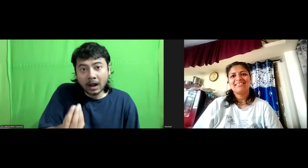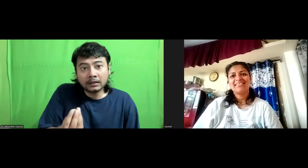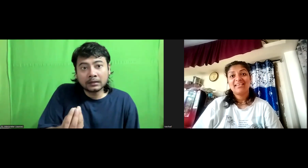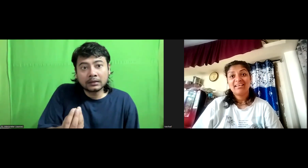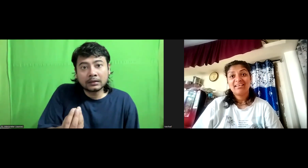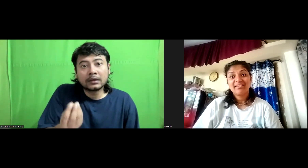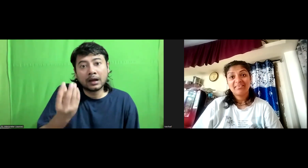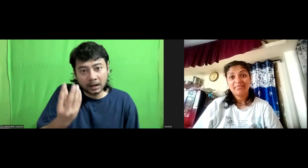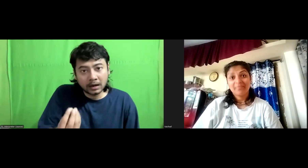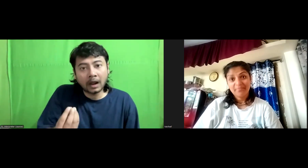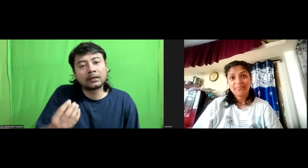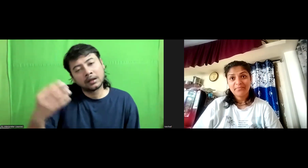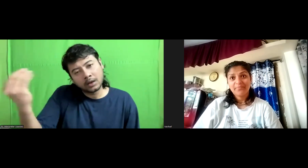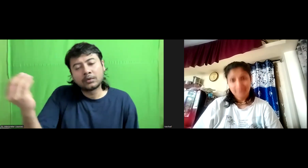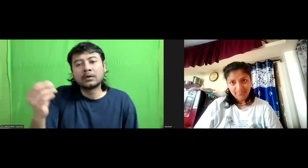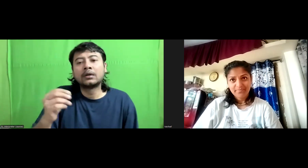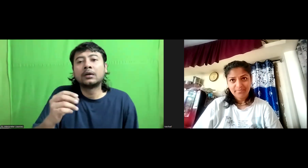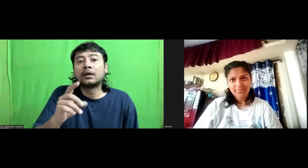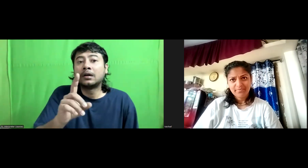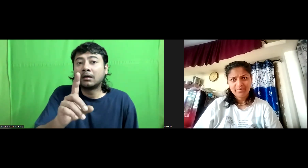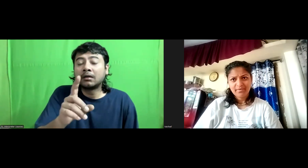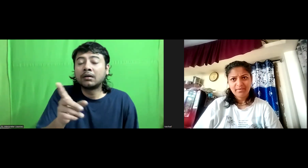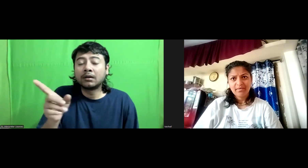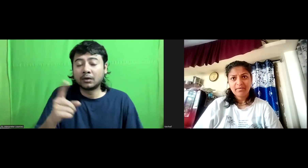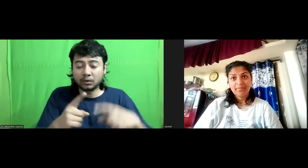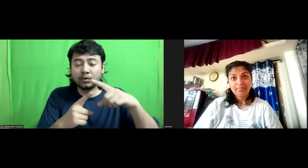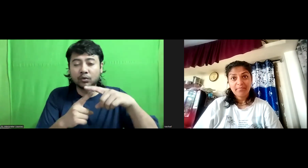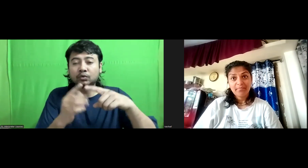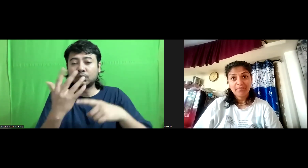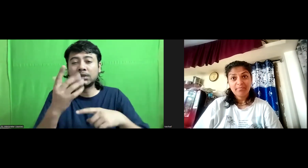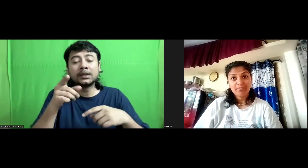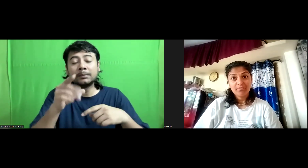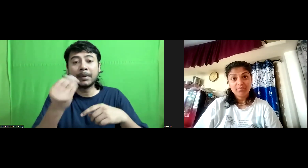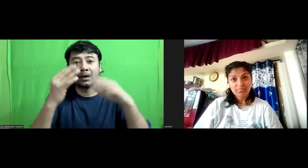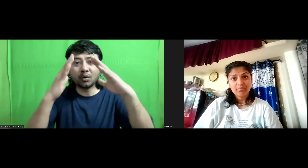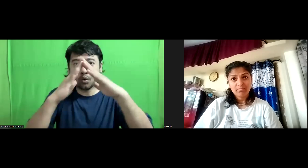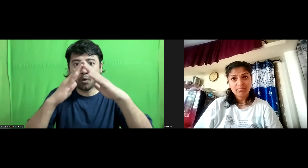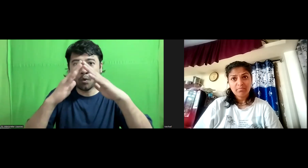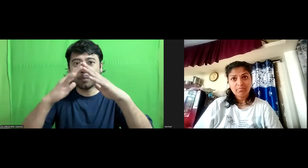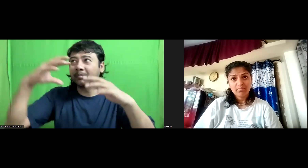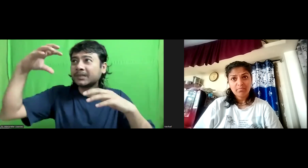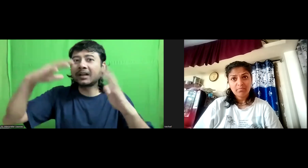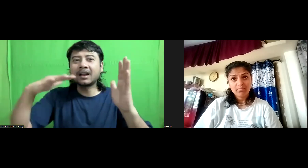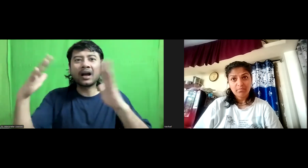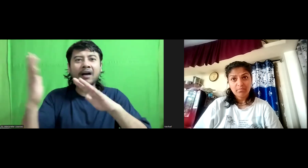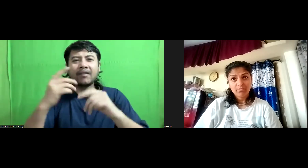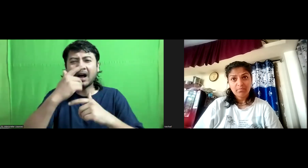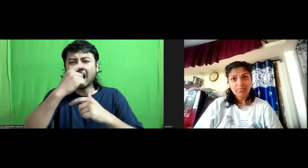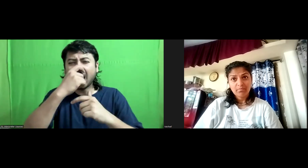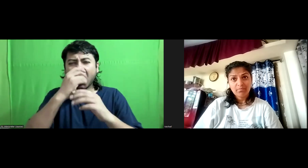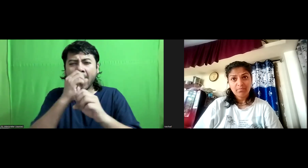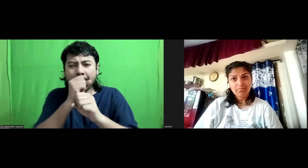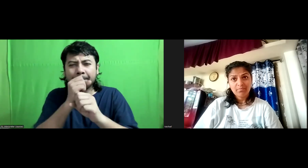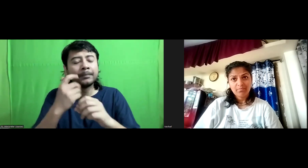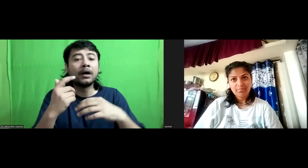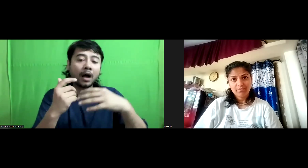will not survive also. For the health of good Tulsi, let it be outside. You, if you want, you can bring it in, light